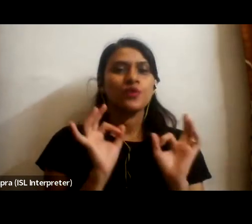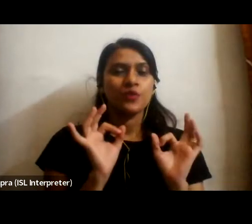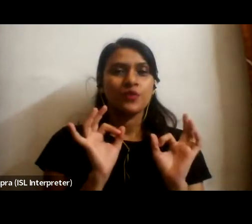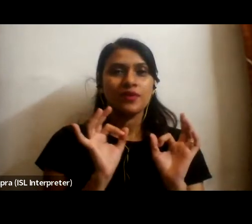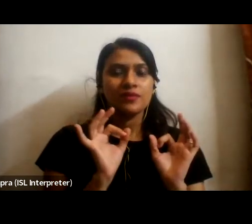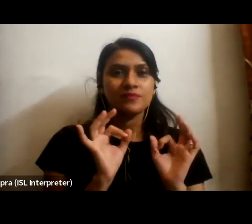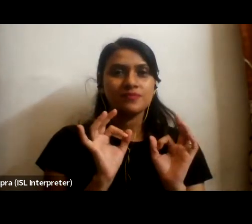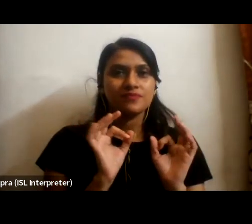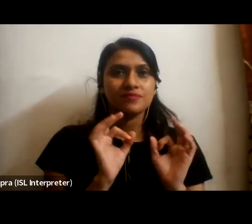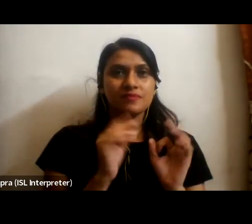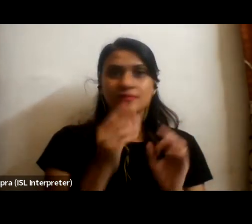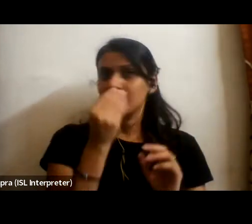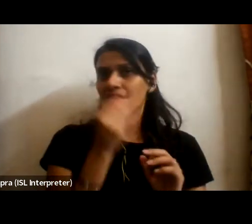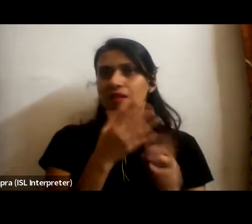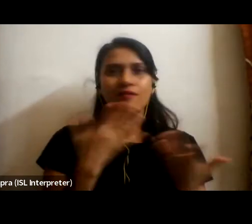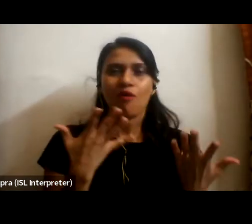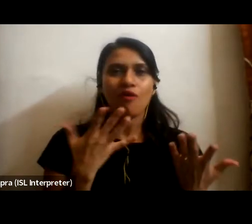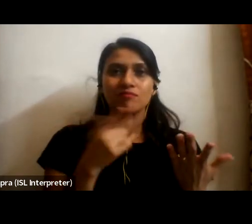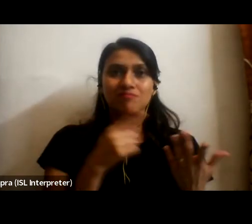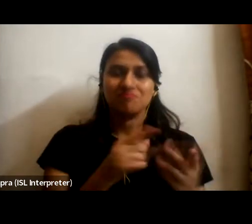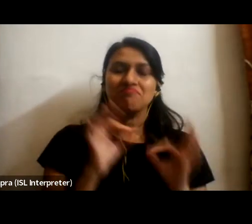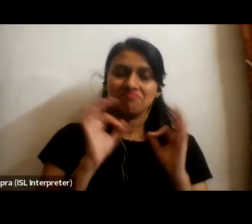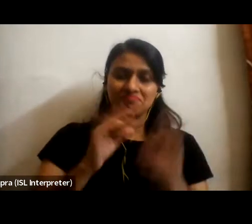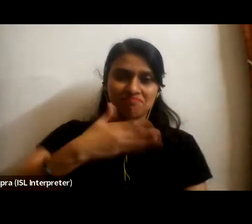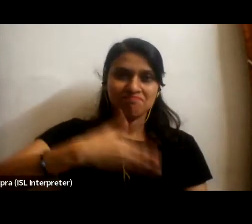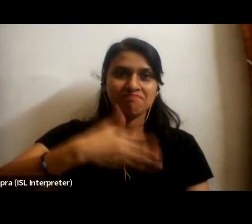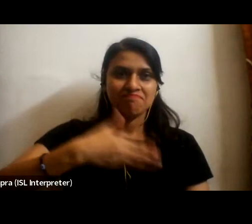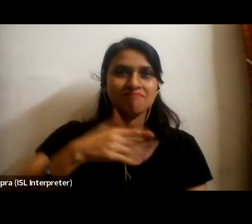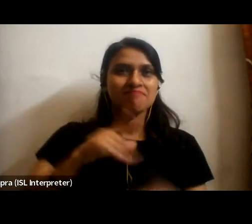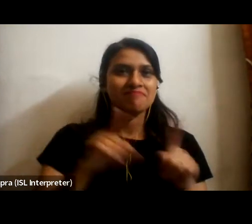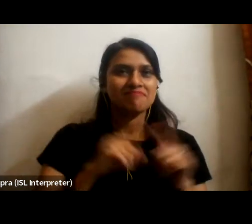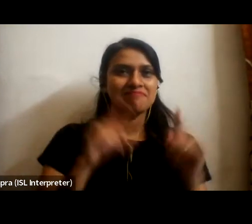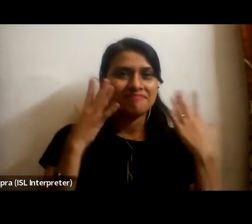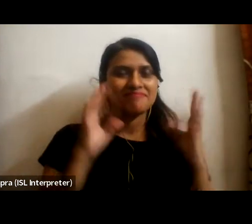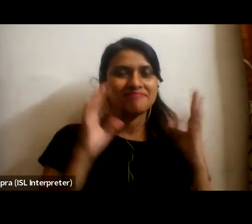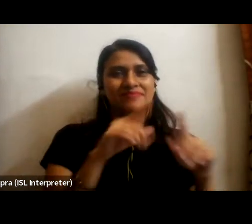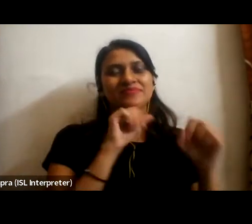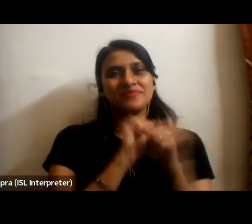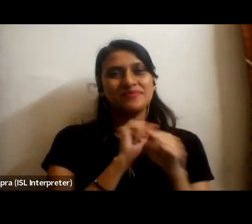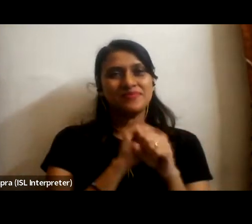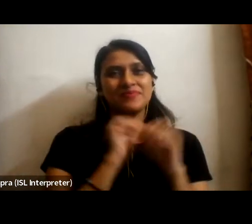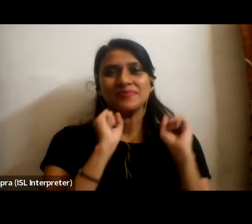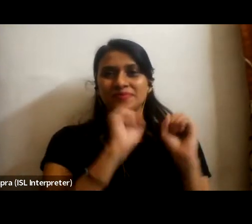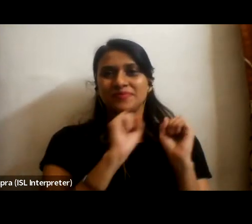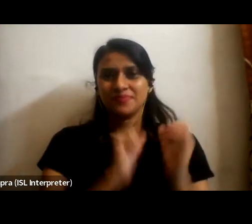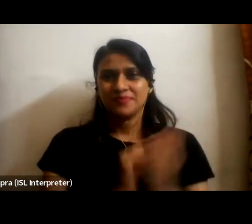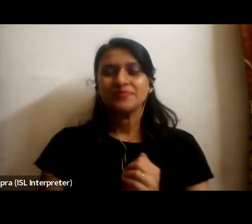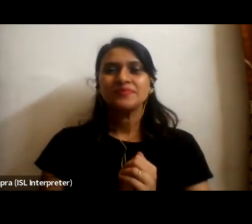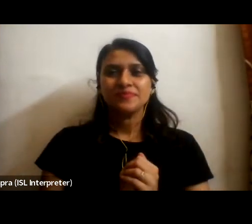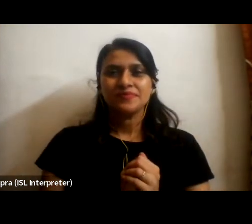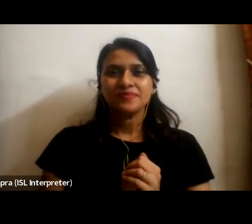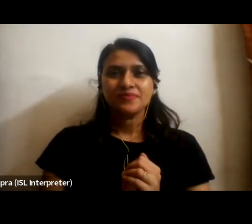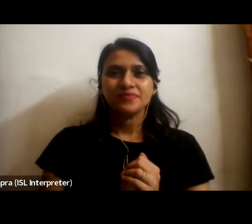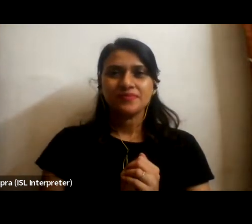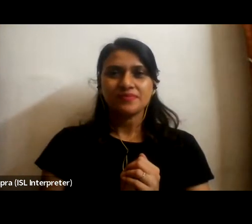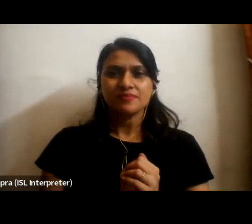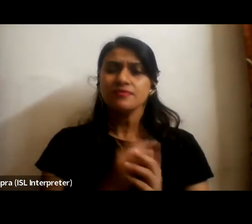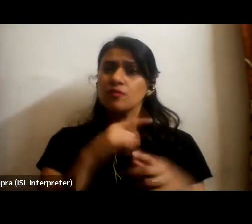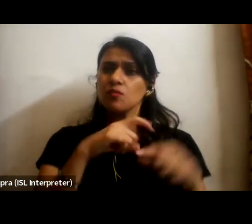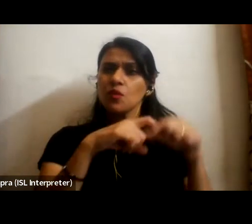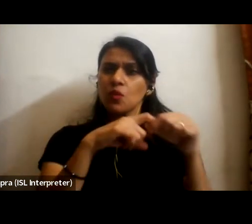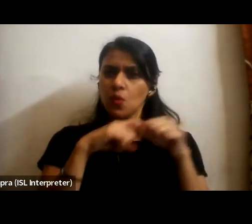is very complementary to the kind of work that we have in this book. With that, let me just jump right into the